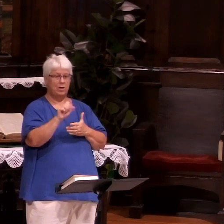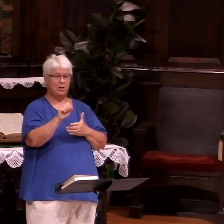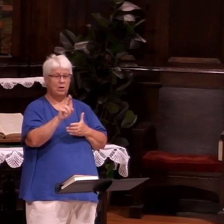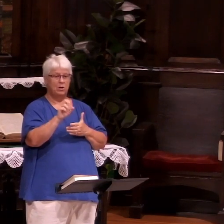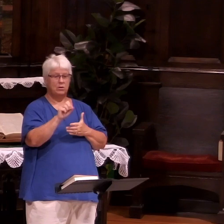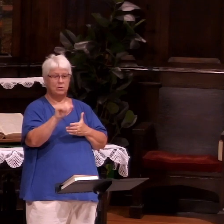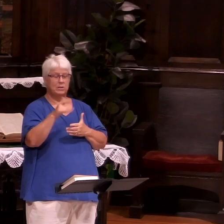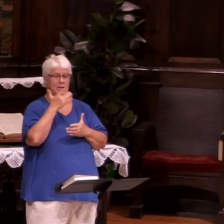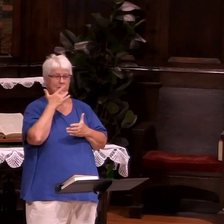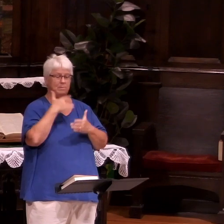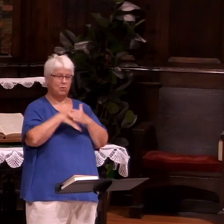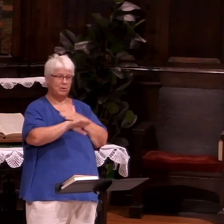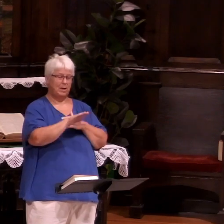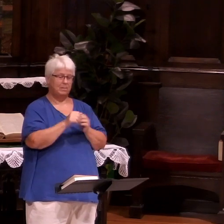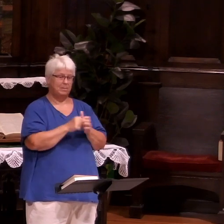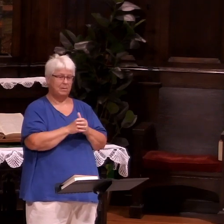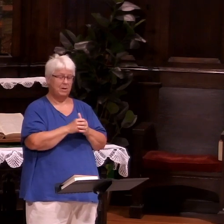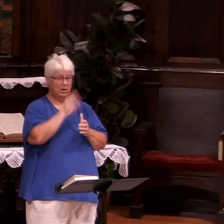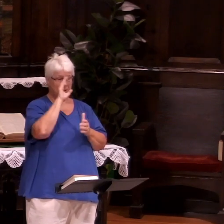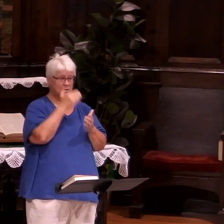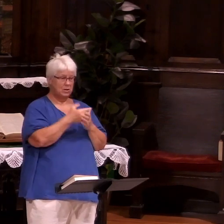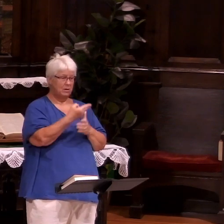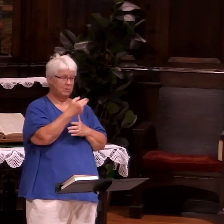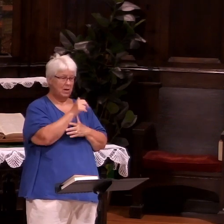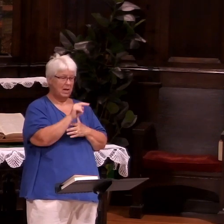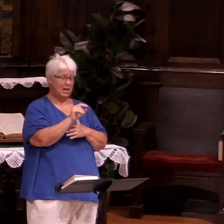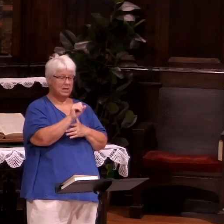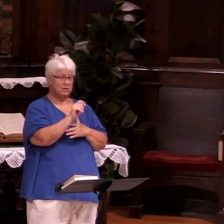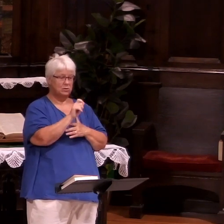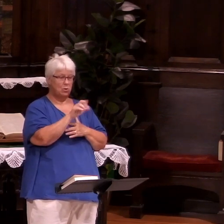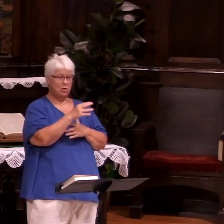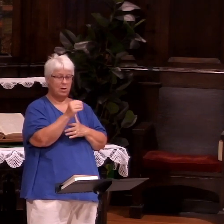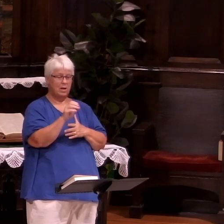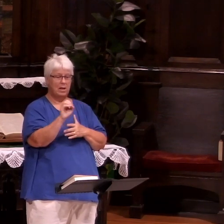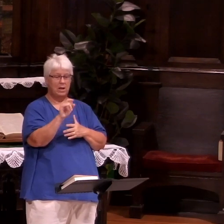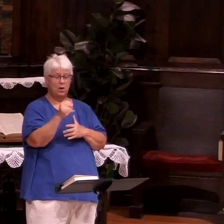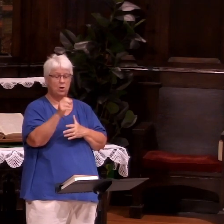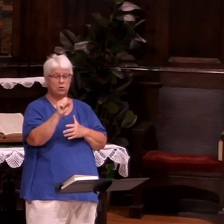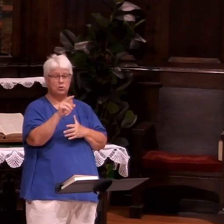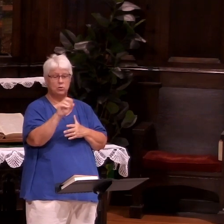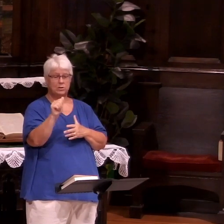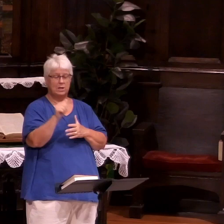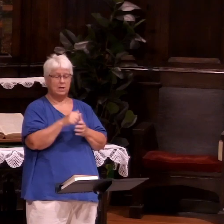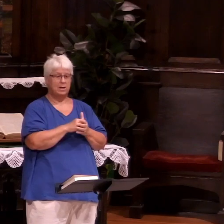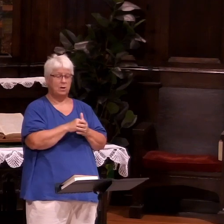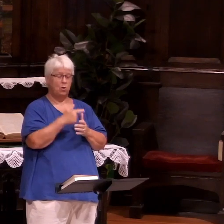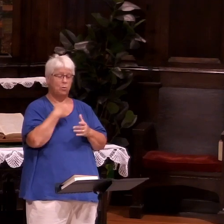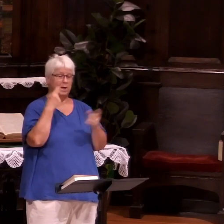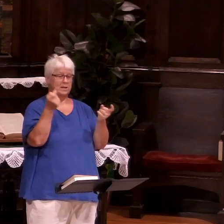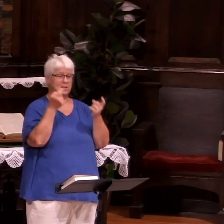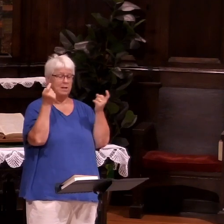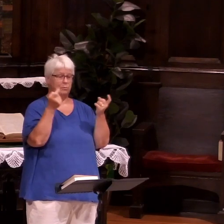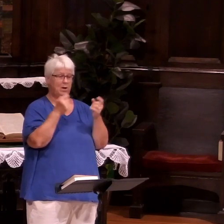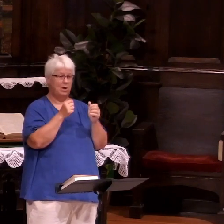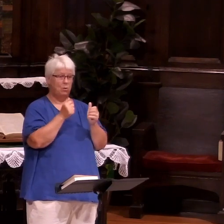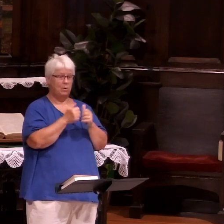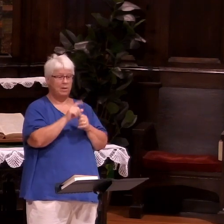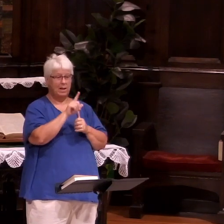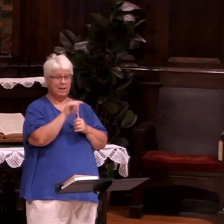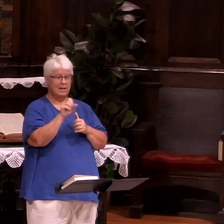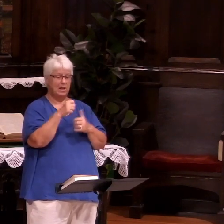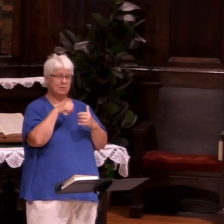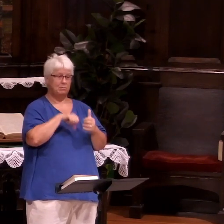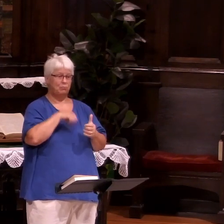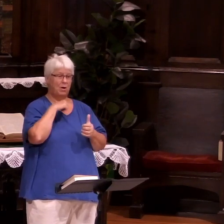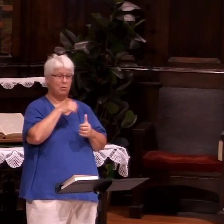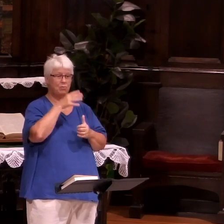Souza's birth, who is the son of Hannah Stoller and Igor Souza, and we celebrate with Leo's